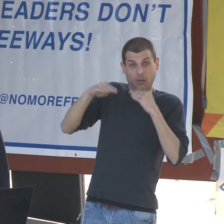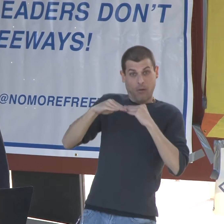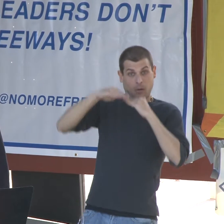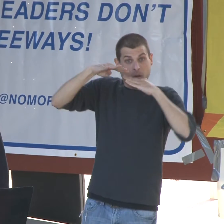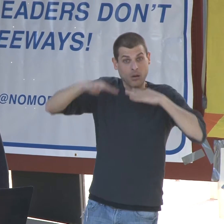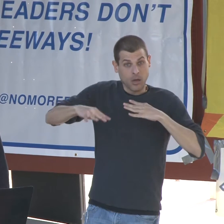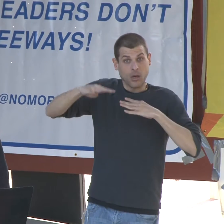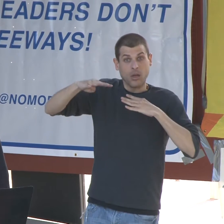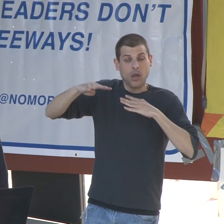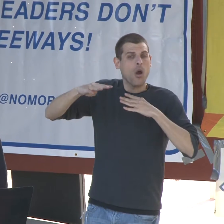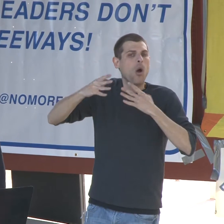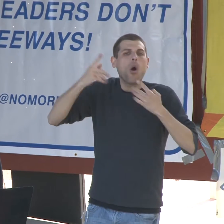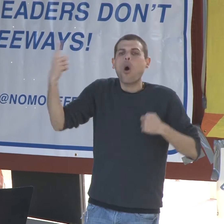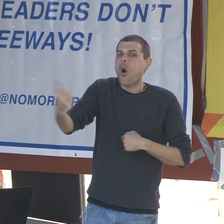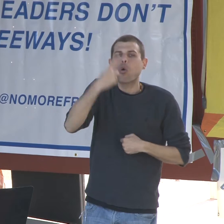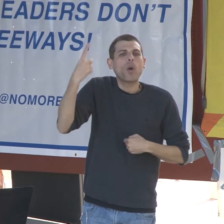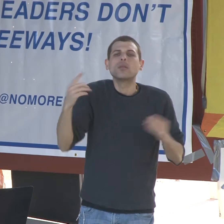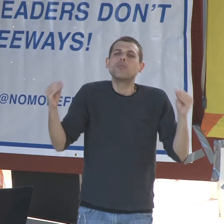problem.